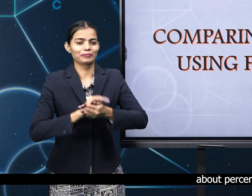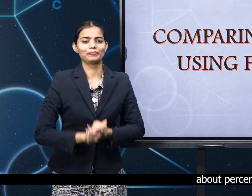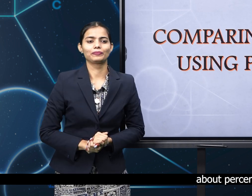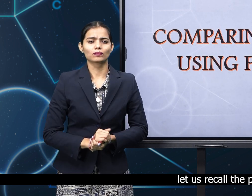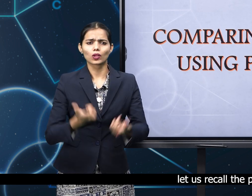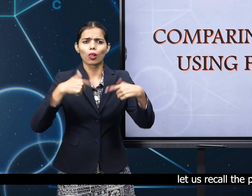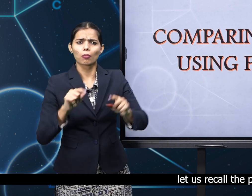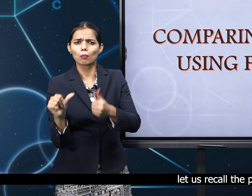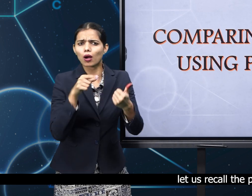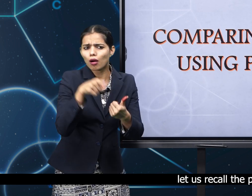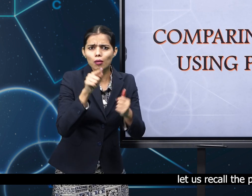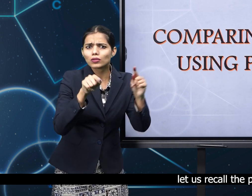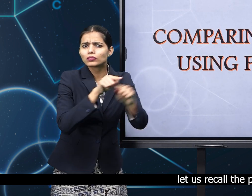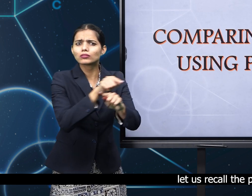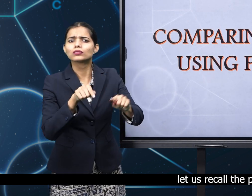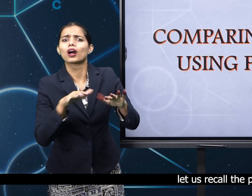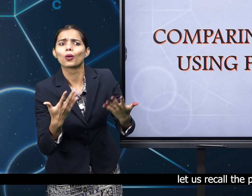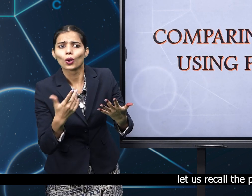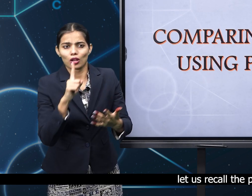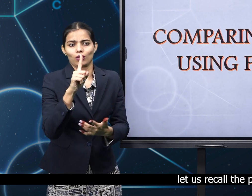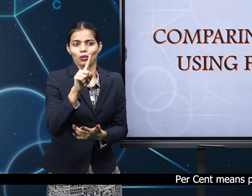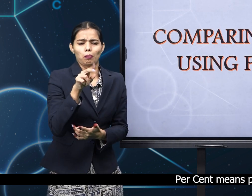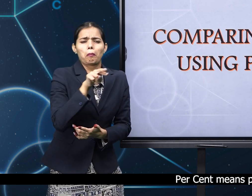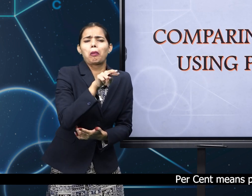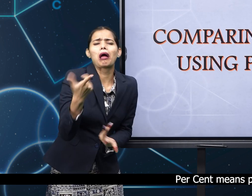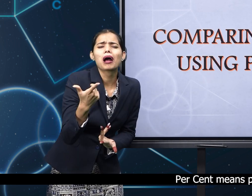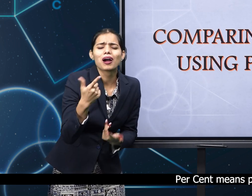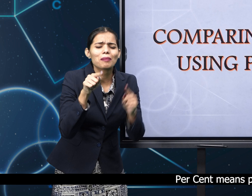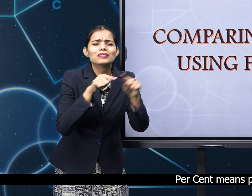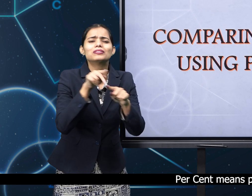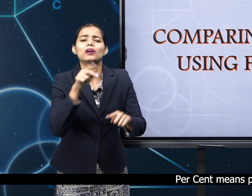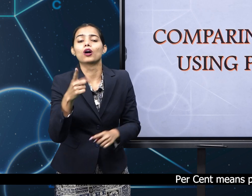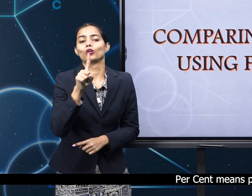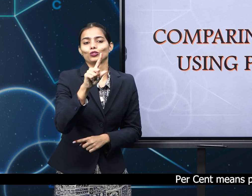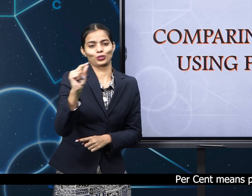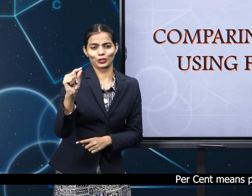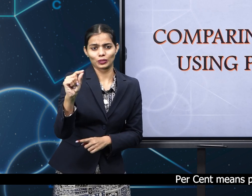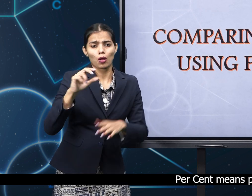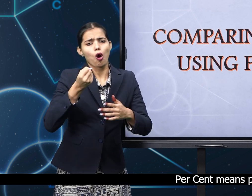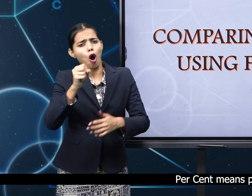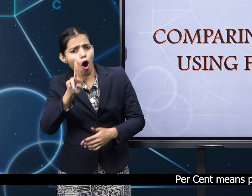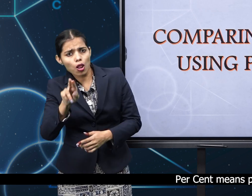Let's recall the percentage. Percent means per hundred or out of hundred.